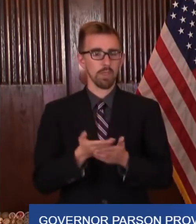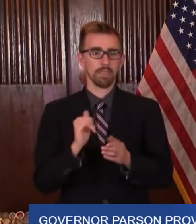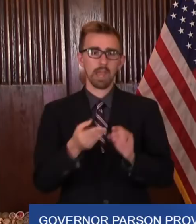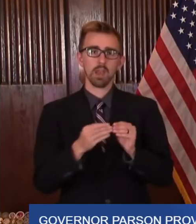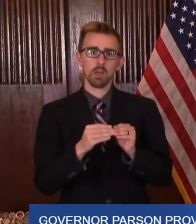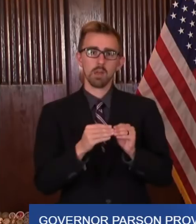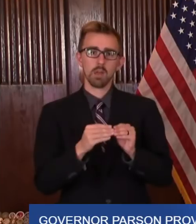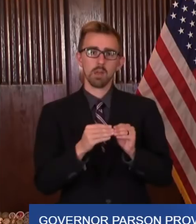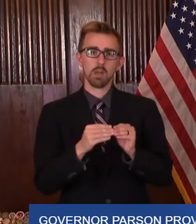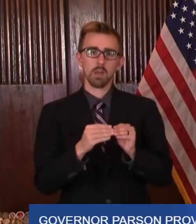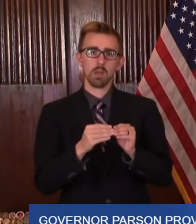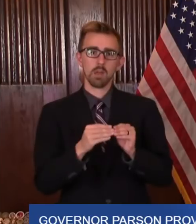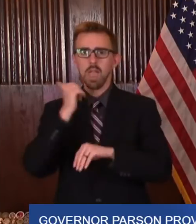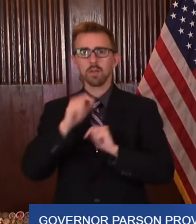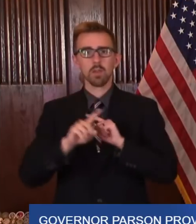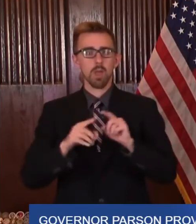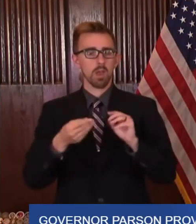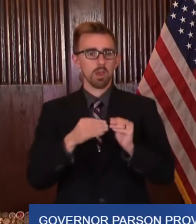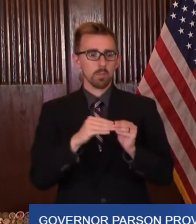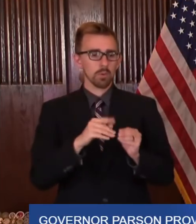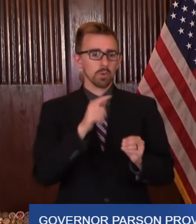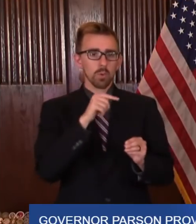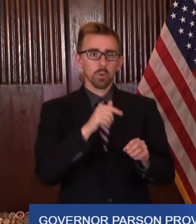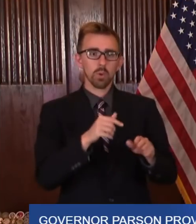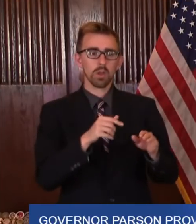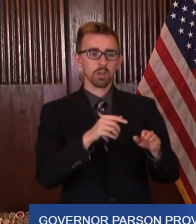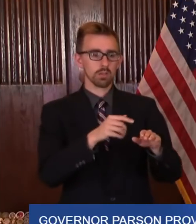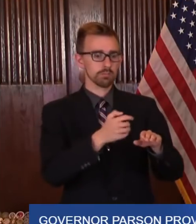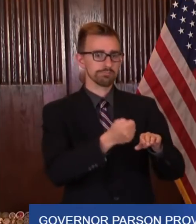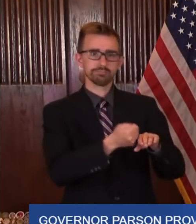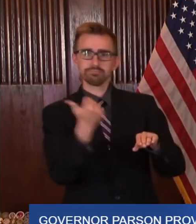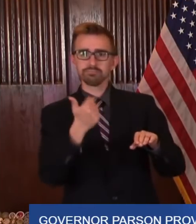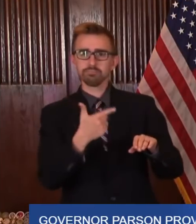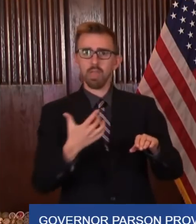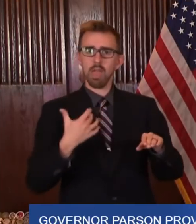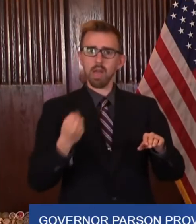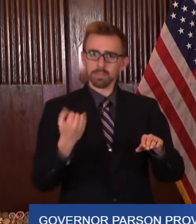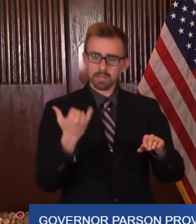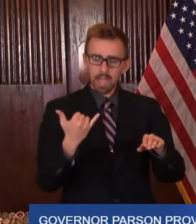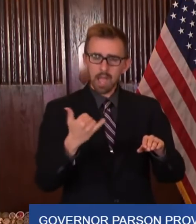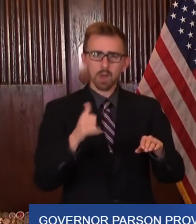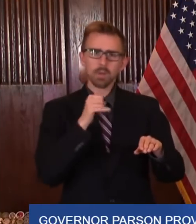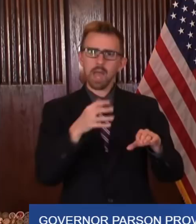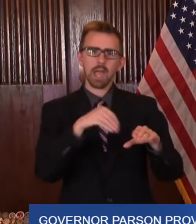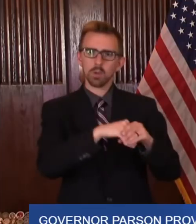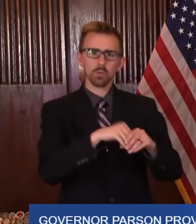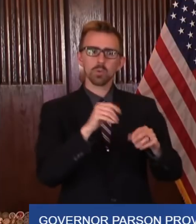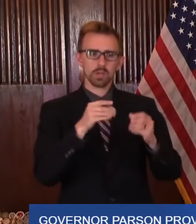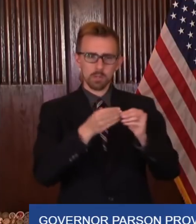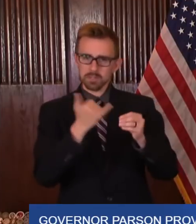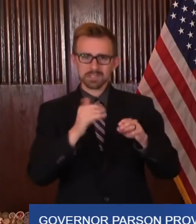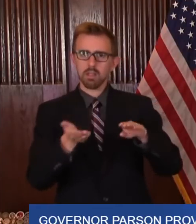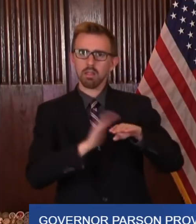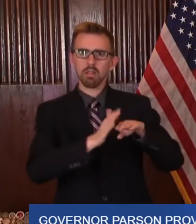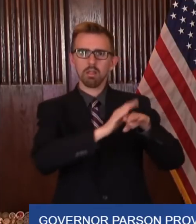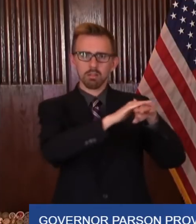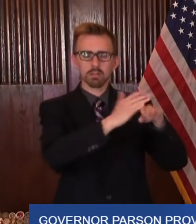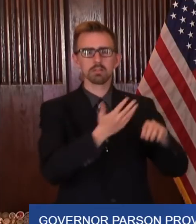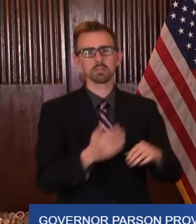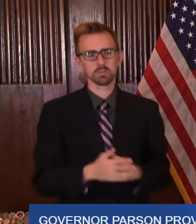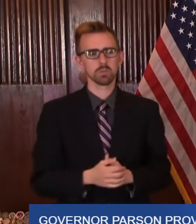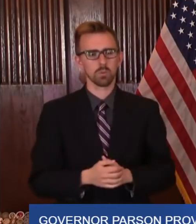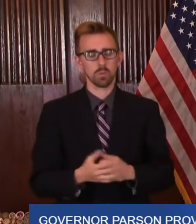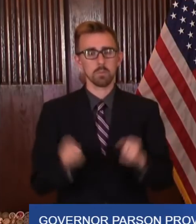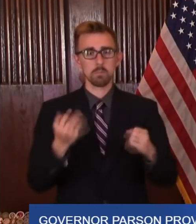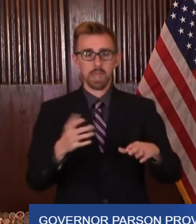keeps going up every day, but the numbers where people get removed every day is not in those numbers that you hear me say up here every day. So a